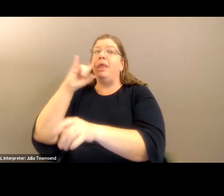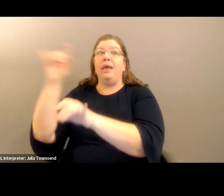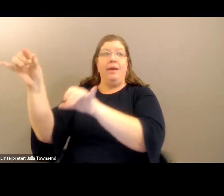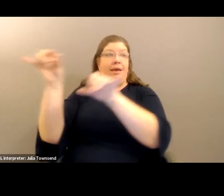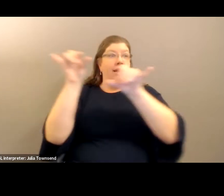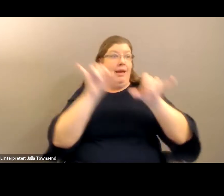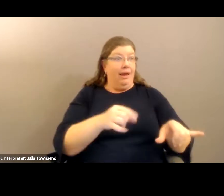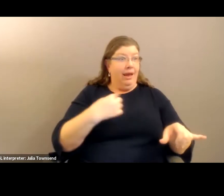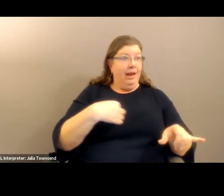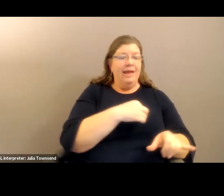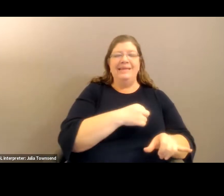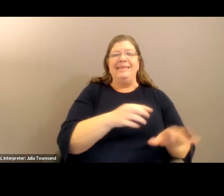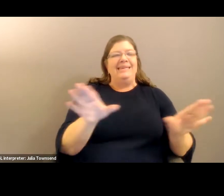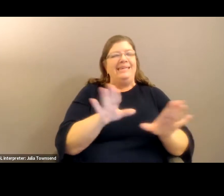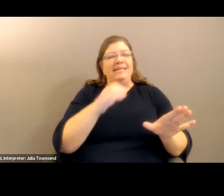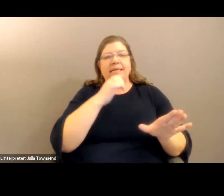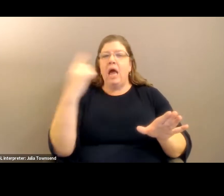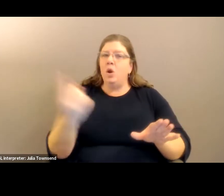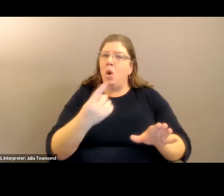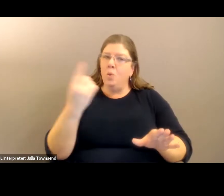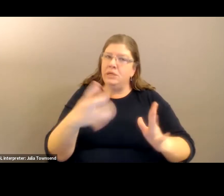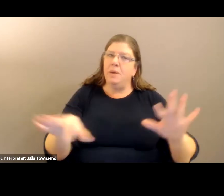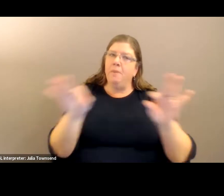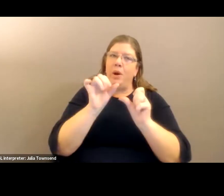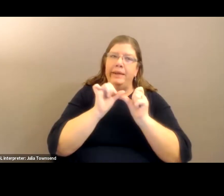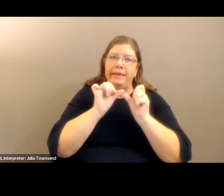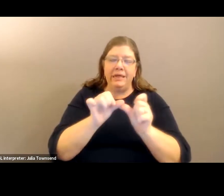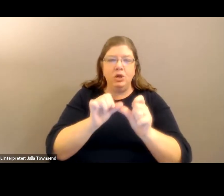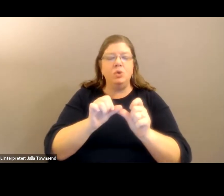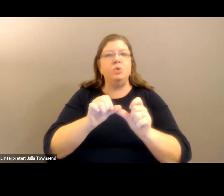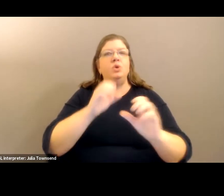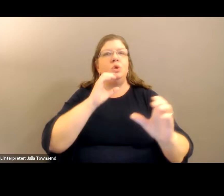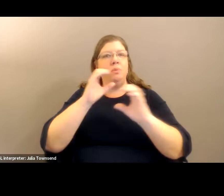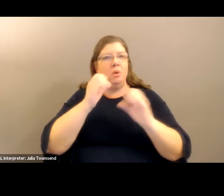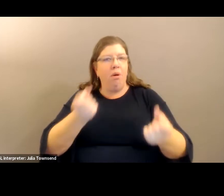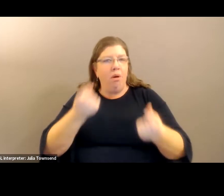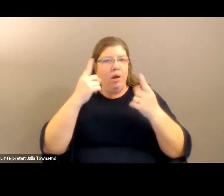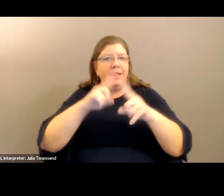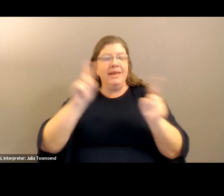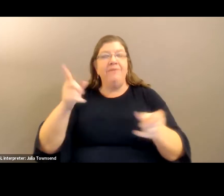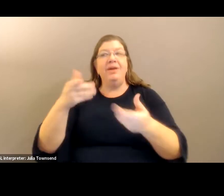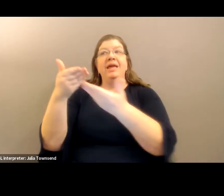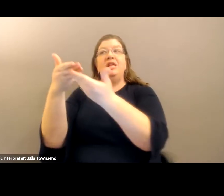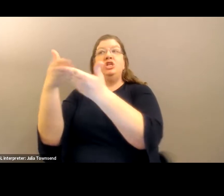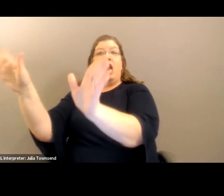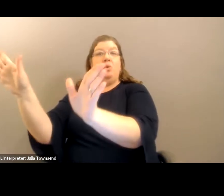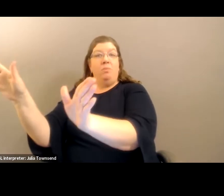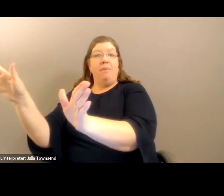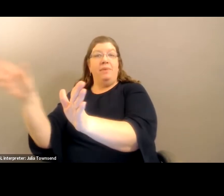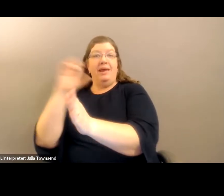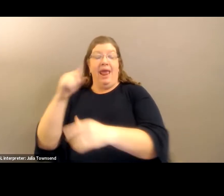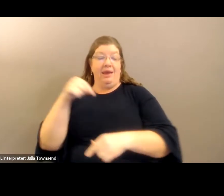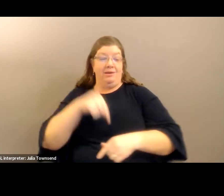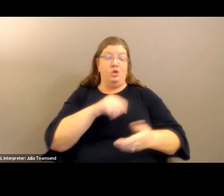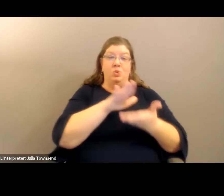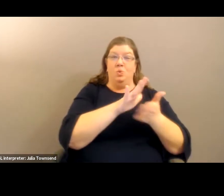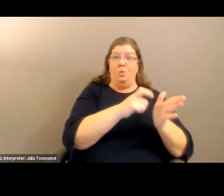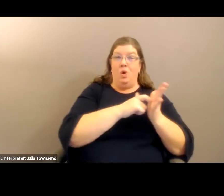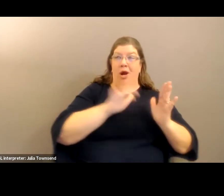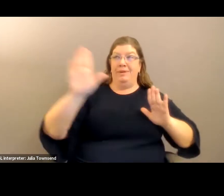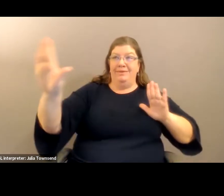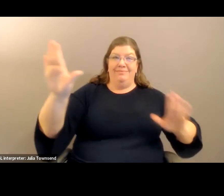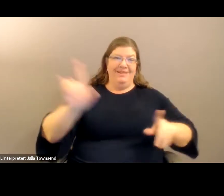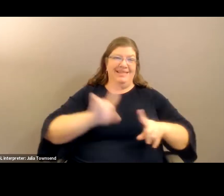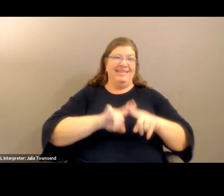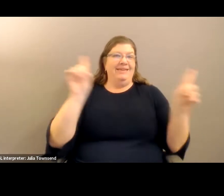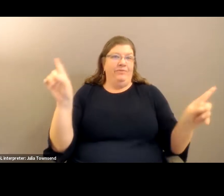what we can do. So it's important that we can continue to communicate the differences between general public and what the requirements of the school have to do in order